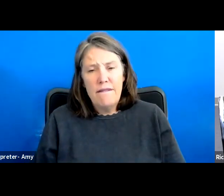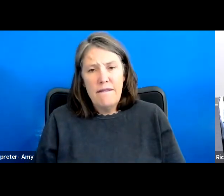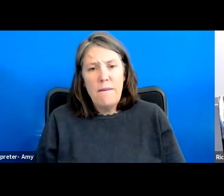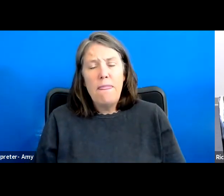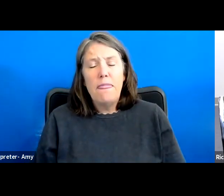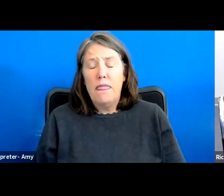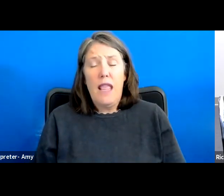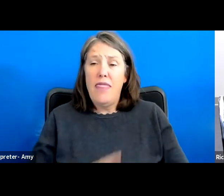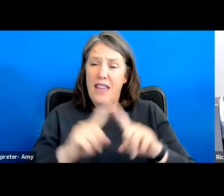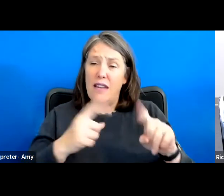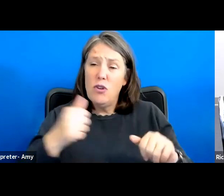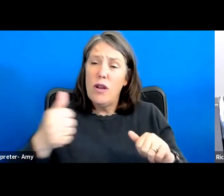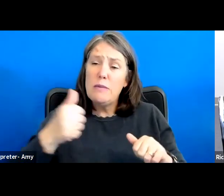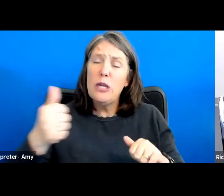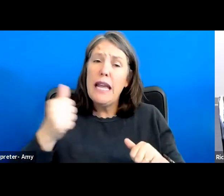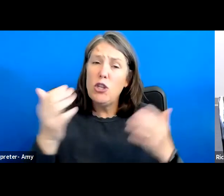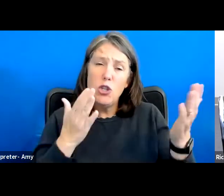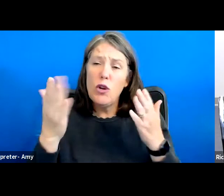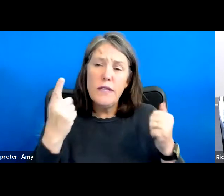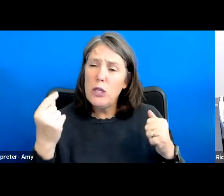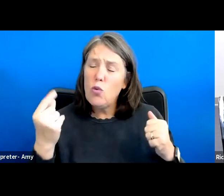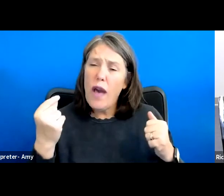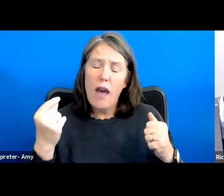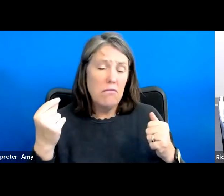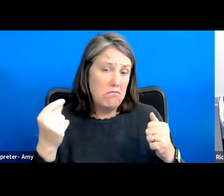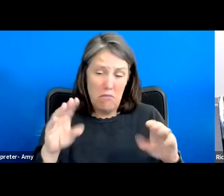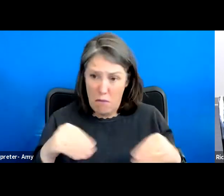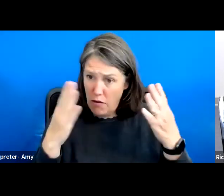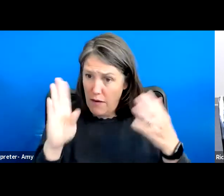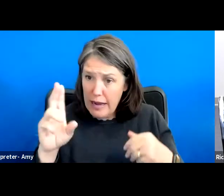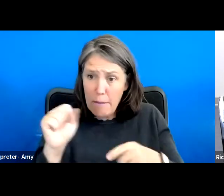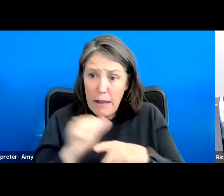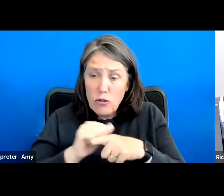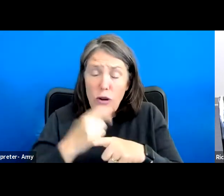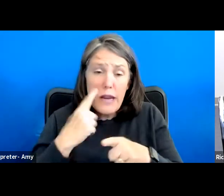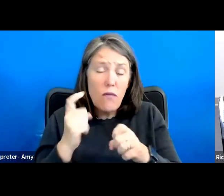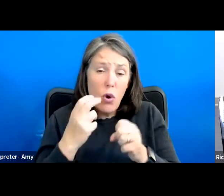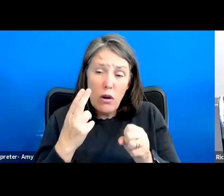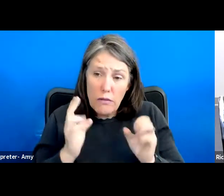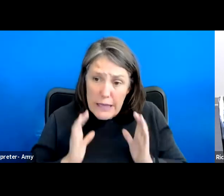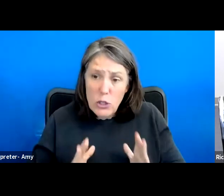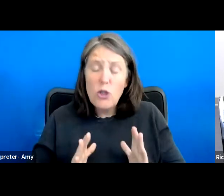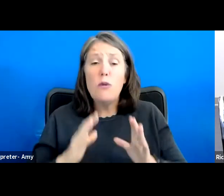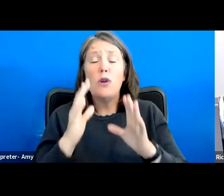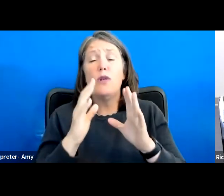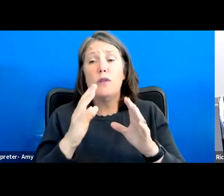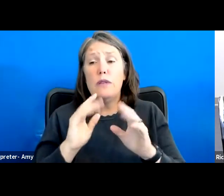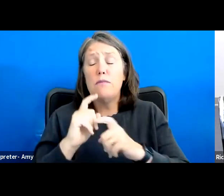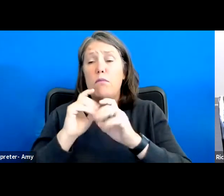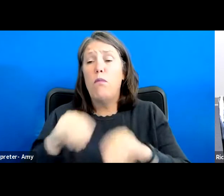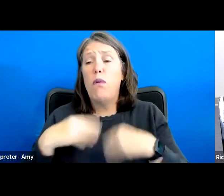What are the different transportation services, whether that's providing bus training for consumers, whether that's getting them the resources